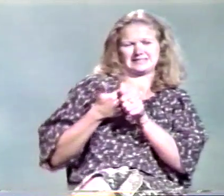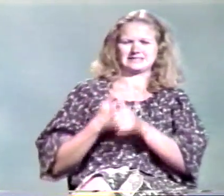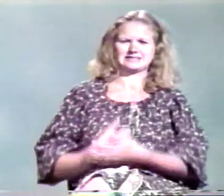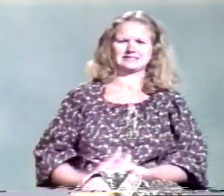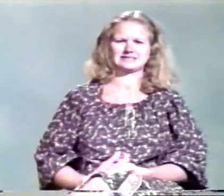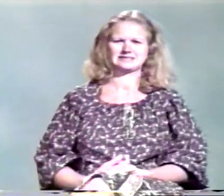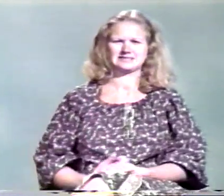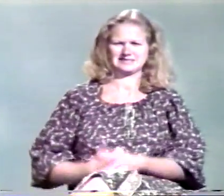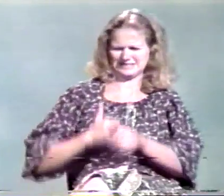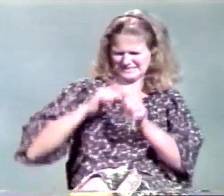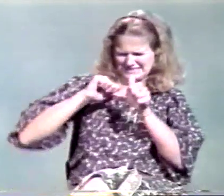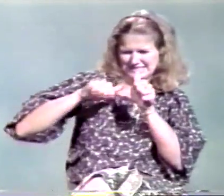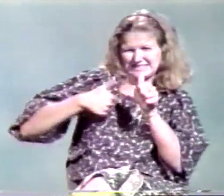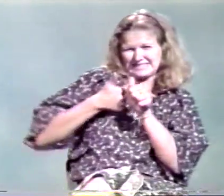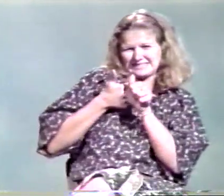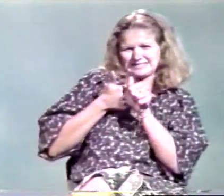Right behind.